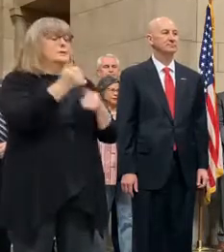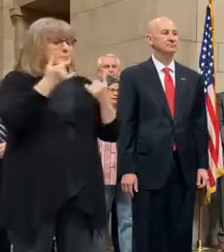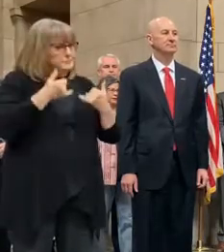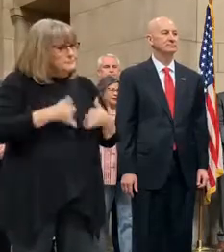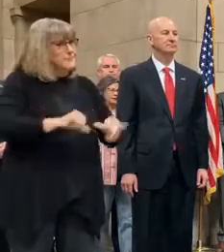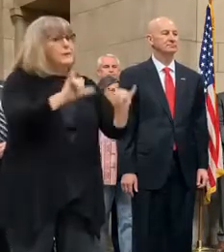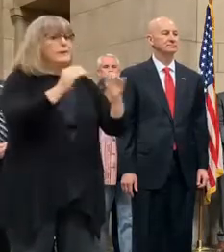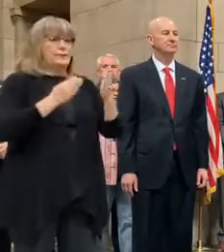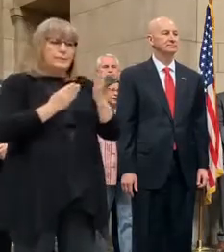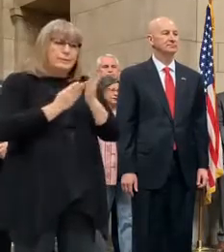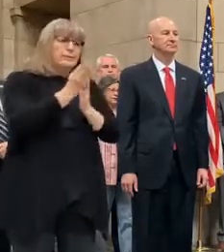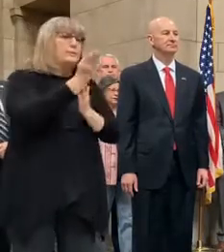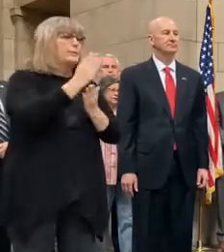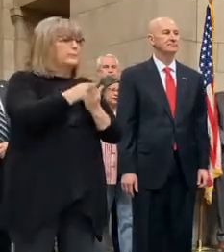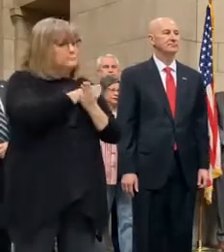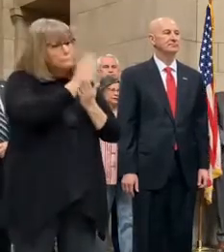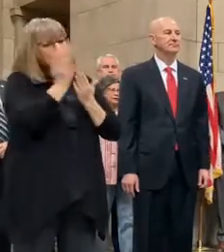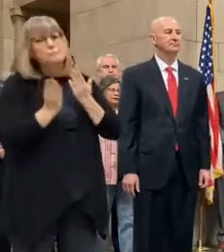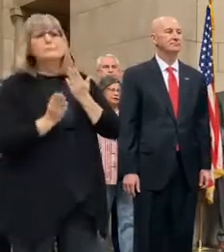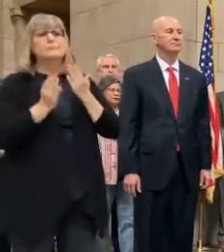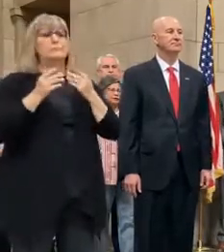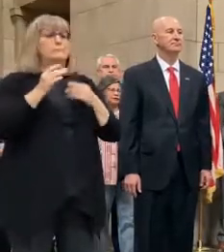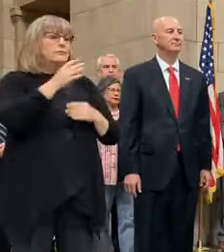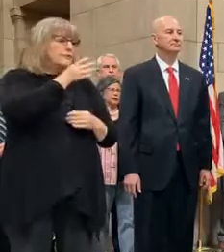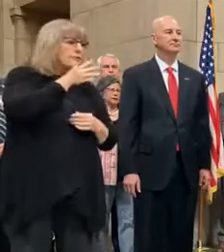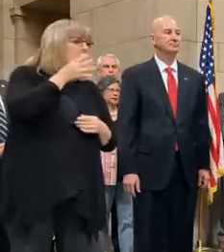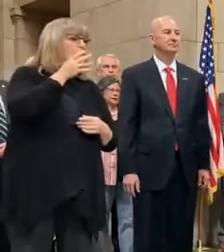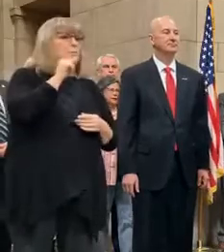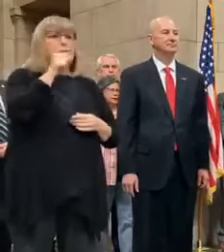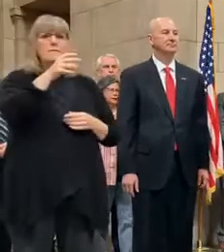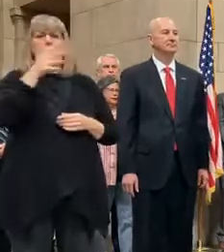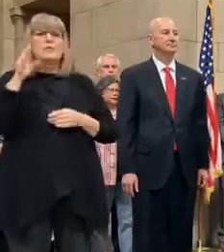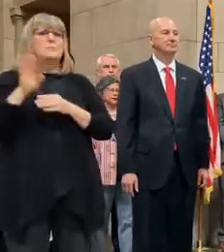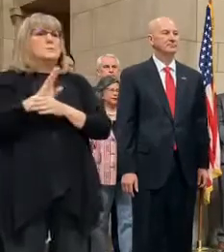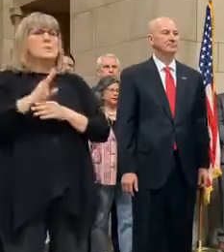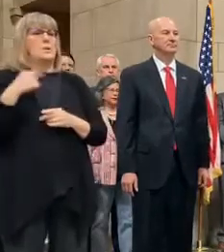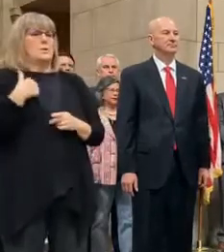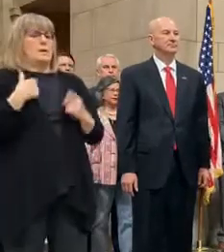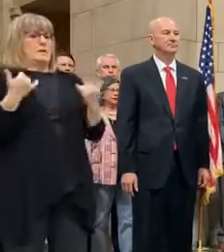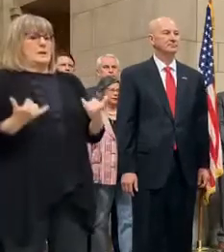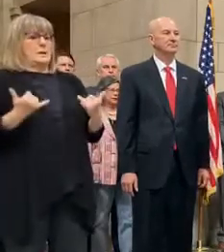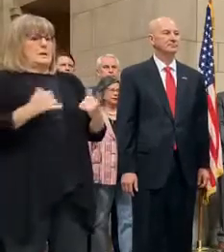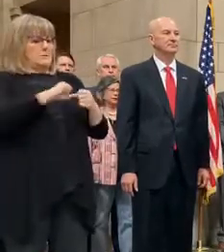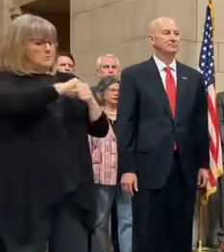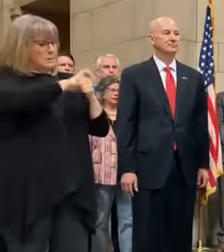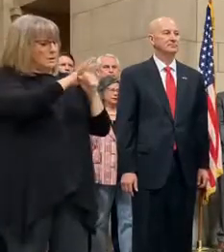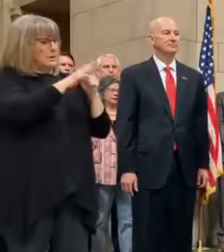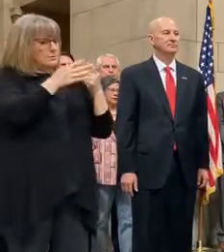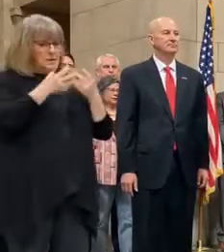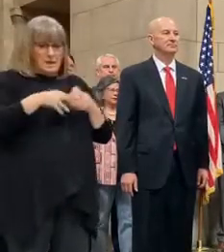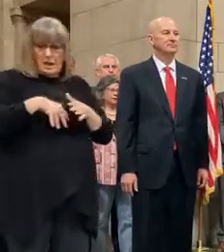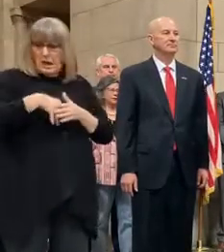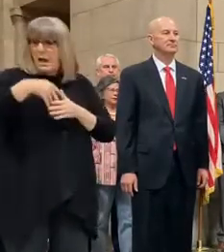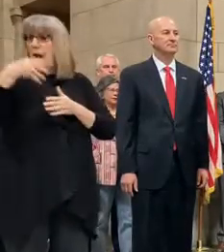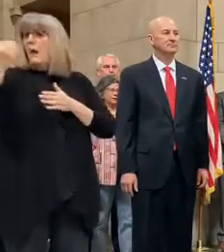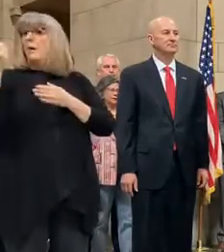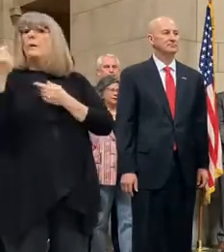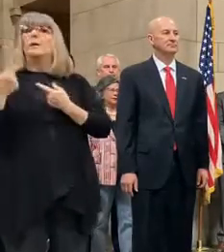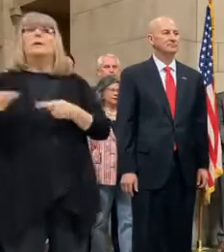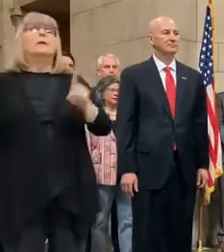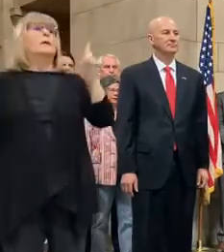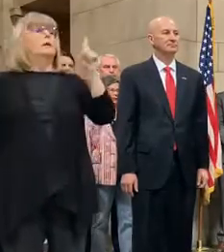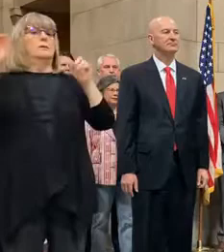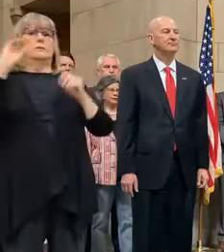going, including our farmers and including our non-farm businesses. We are coming out of this pandemic as the #1 economy in the